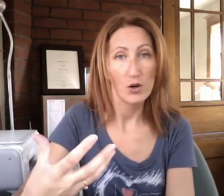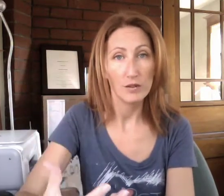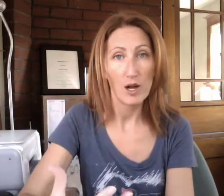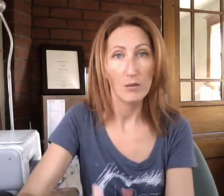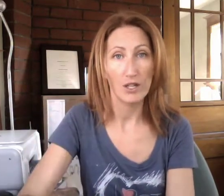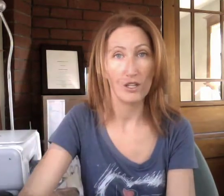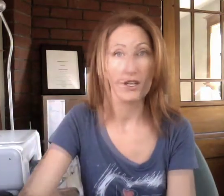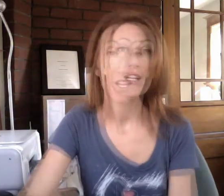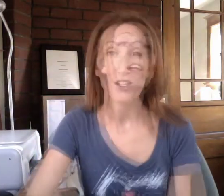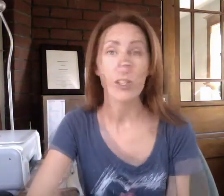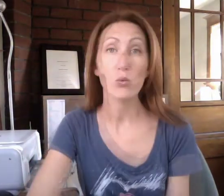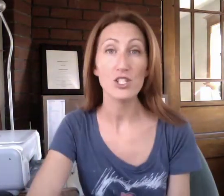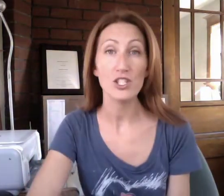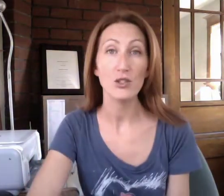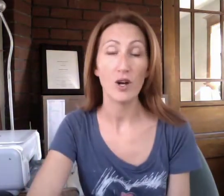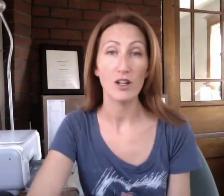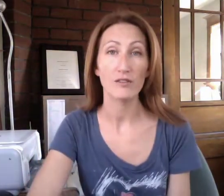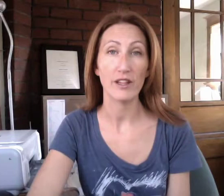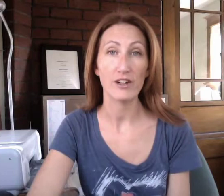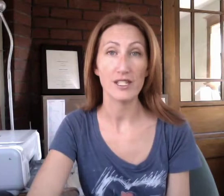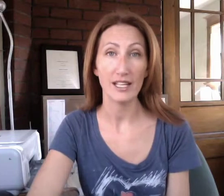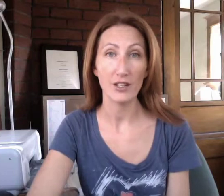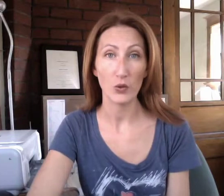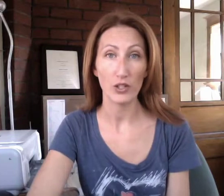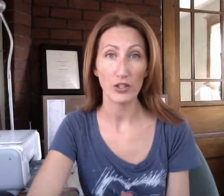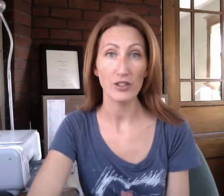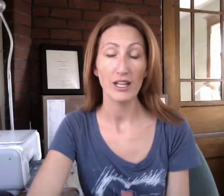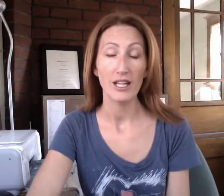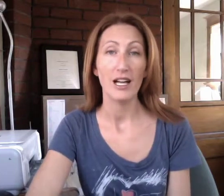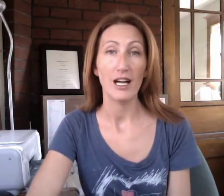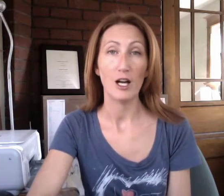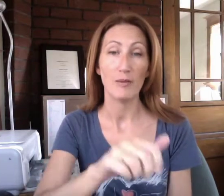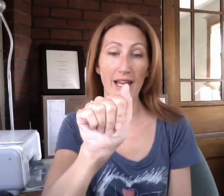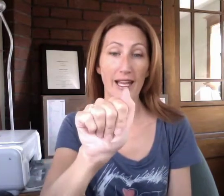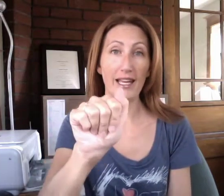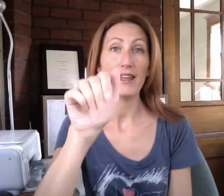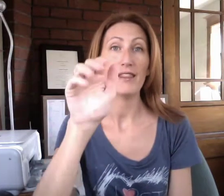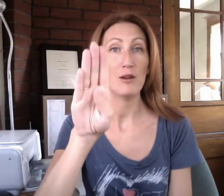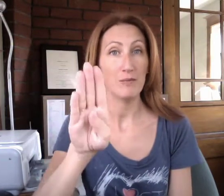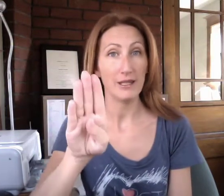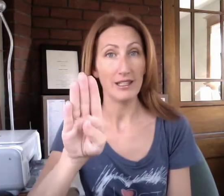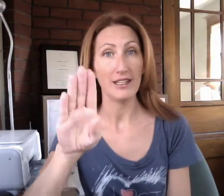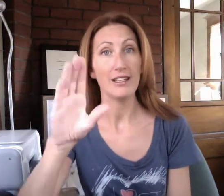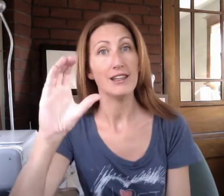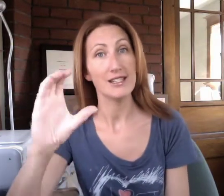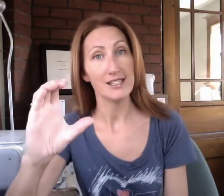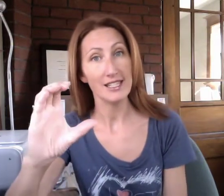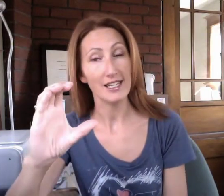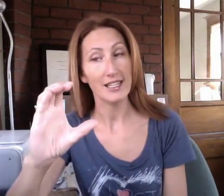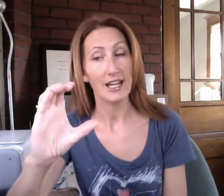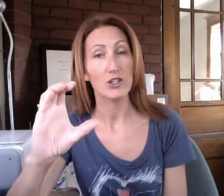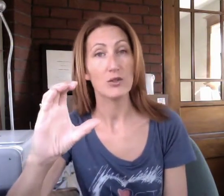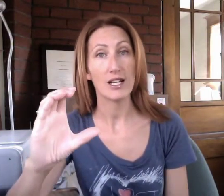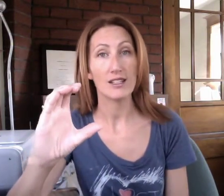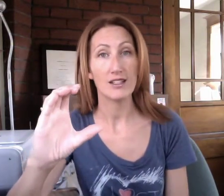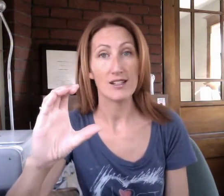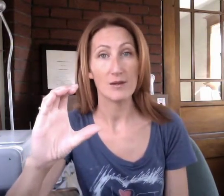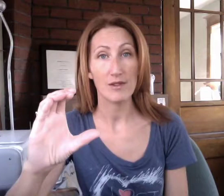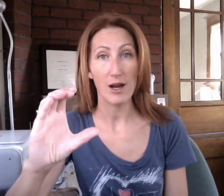overwhelm her. So once she knew all of her letters in order, A, then B, then C, and could recognize them that